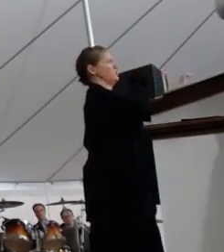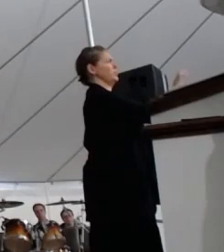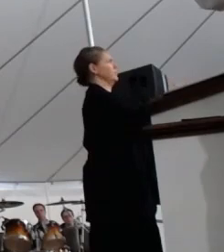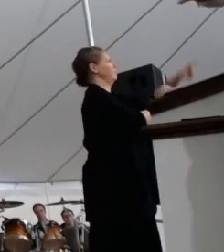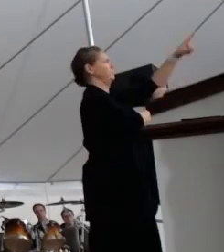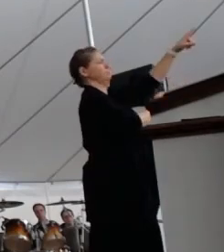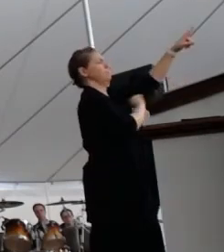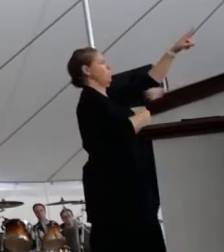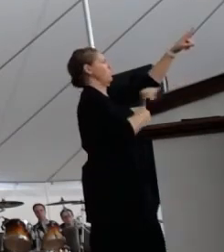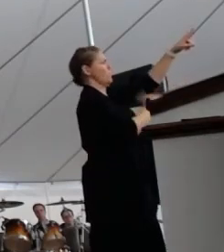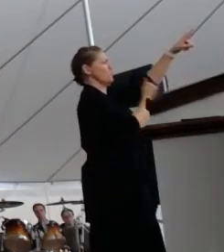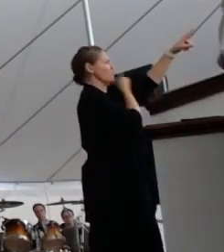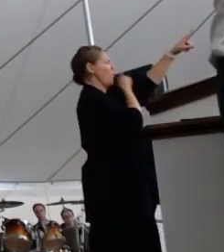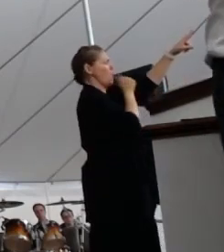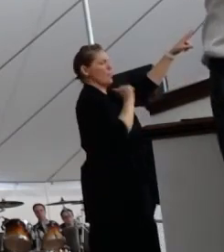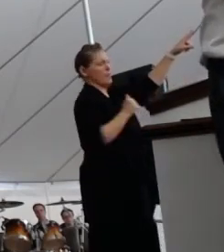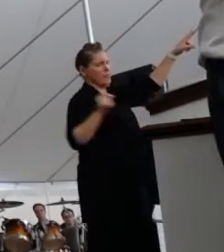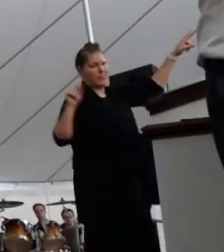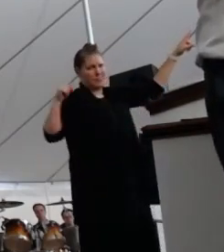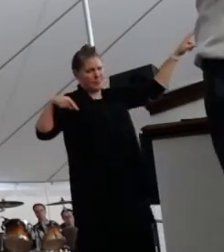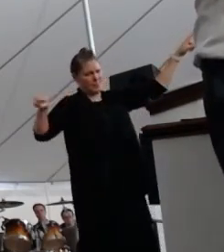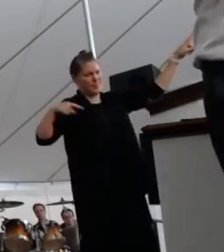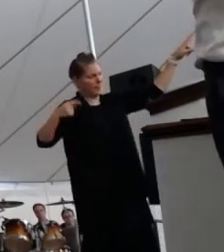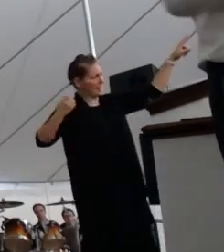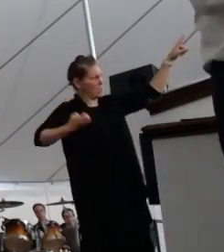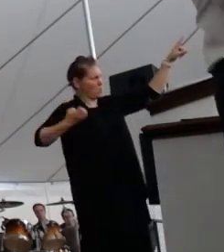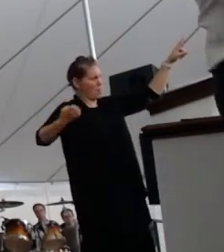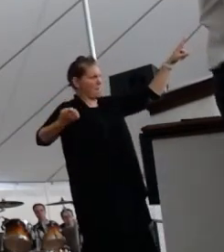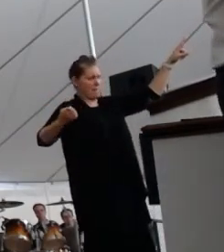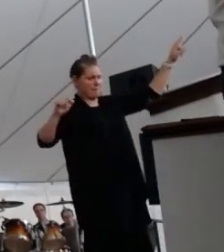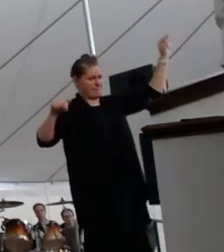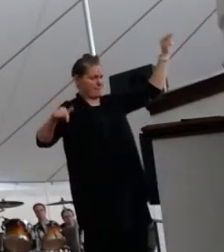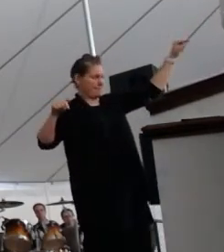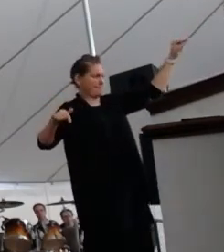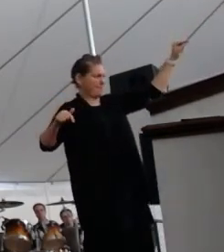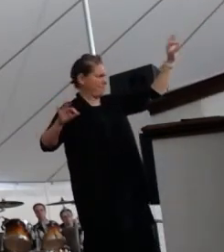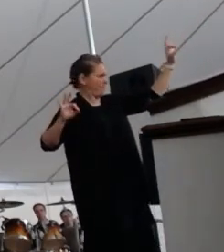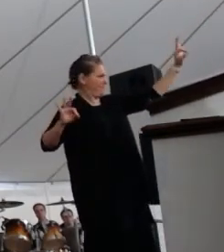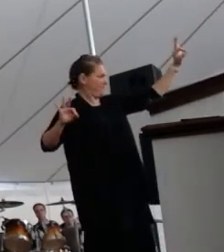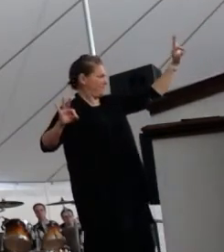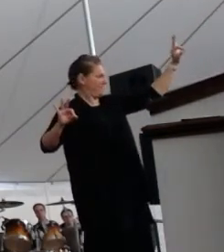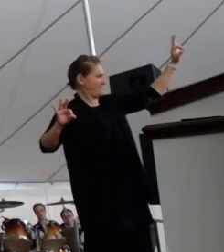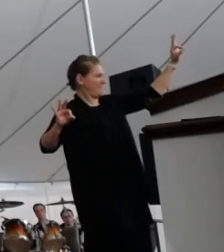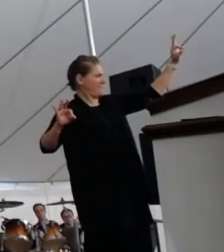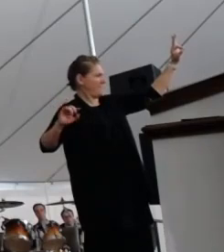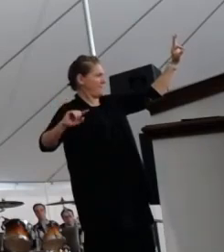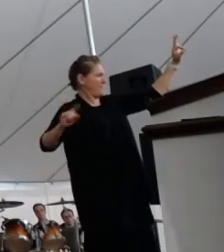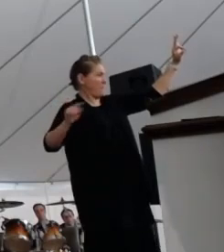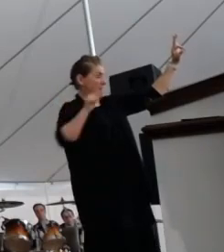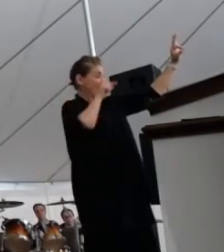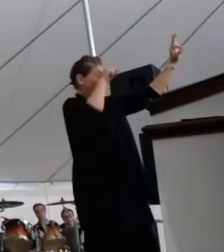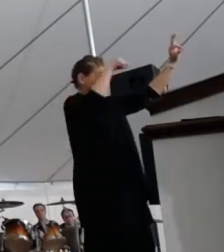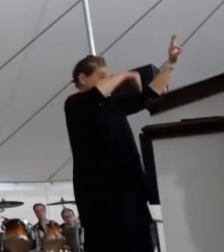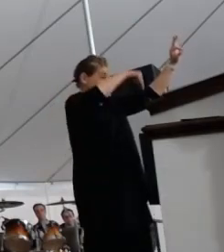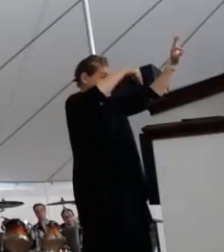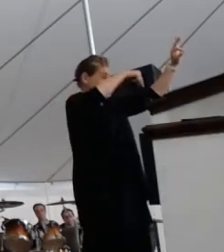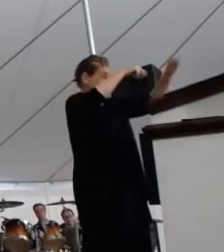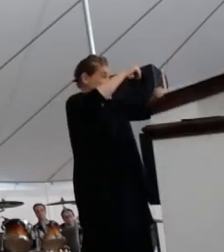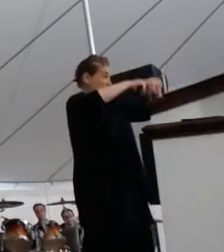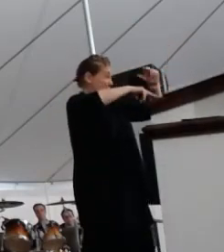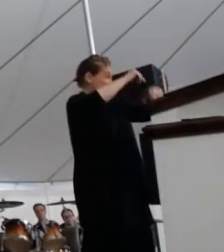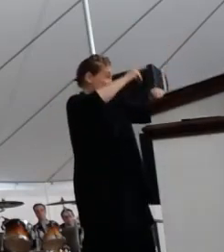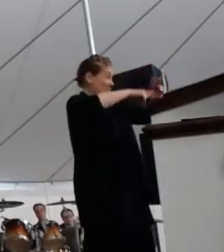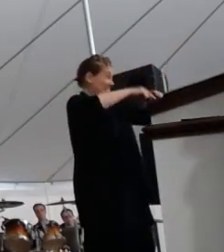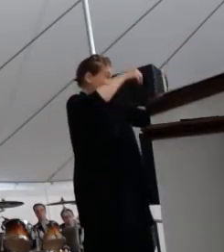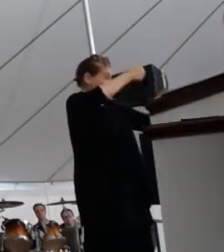nothing wrong with your equipment. He said, the problem is you got 1948 wiring between that